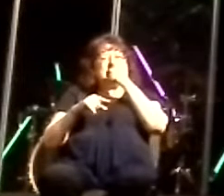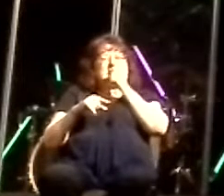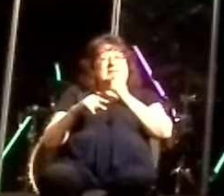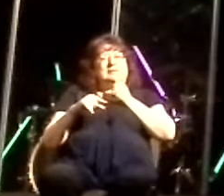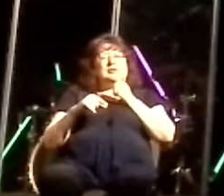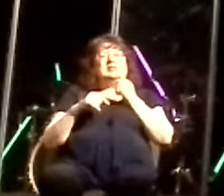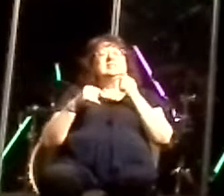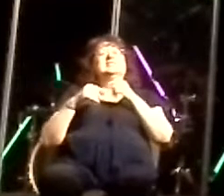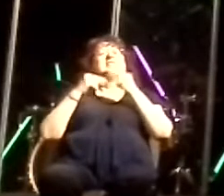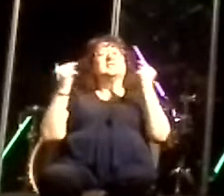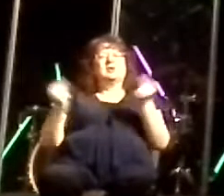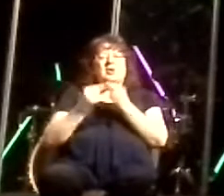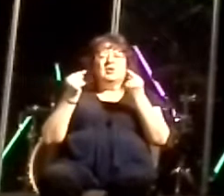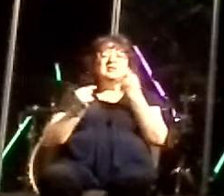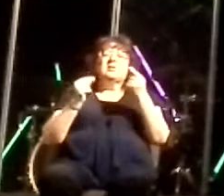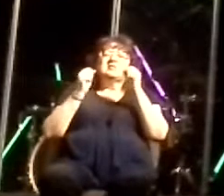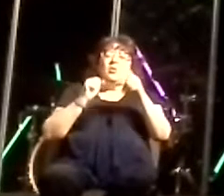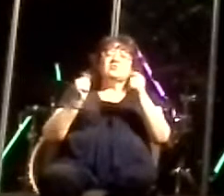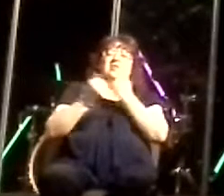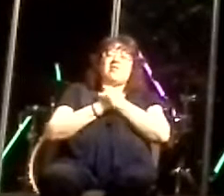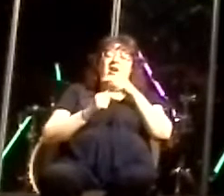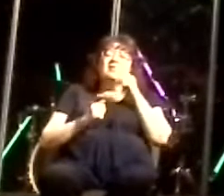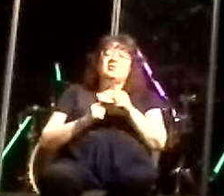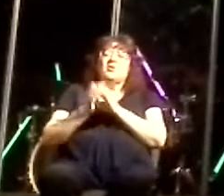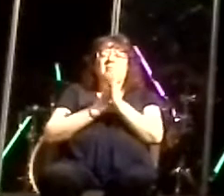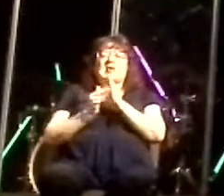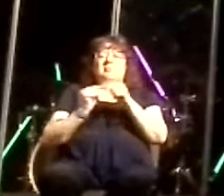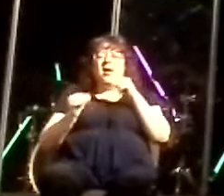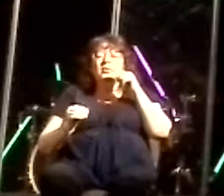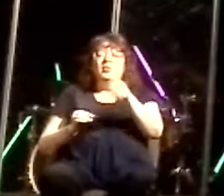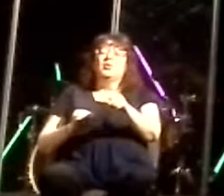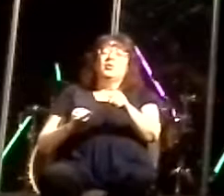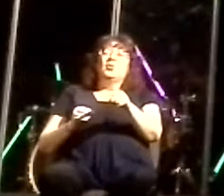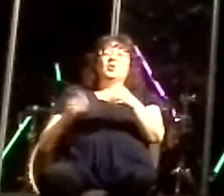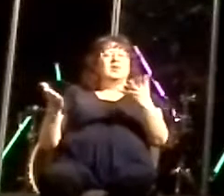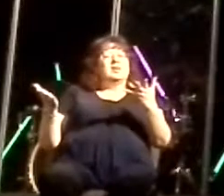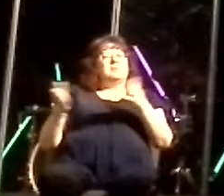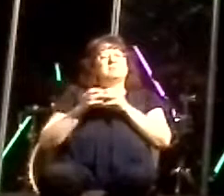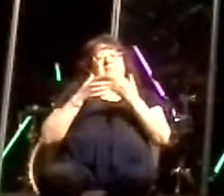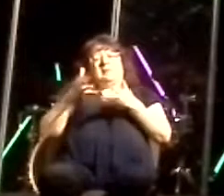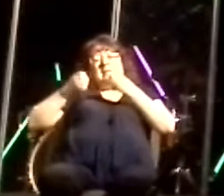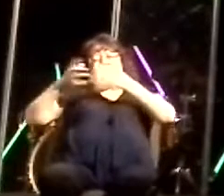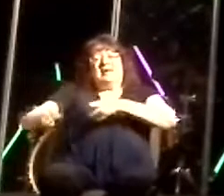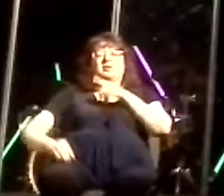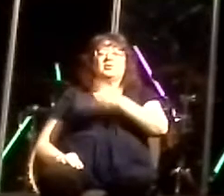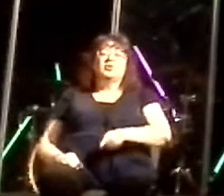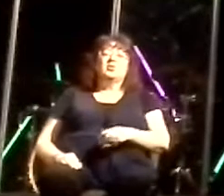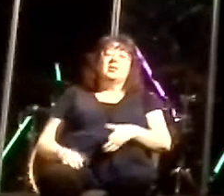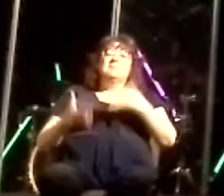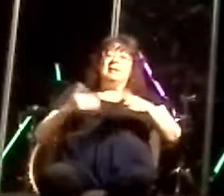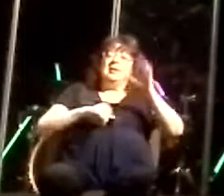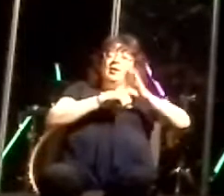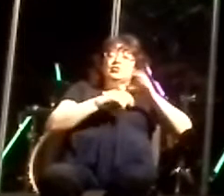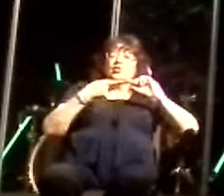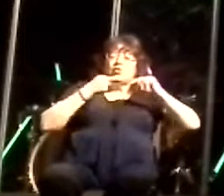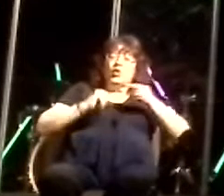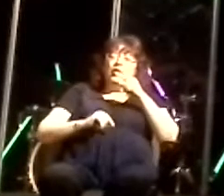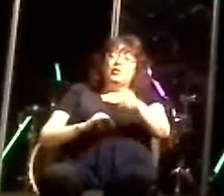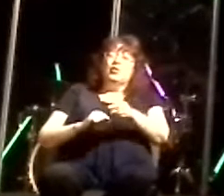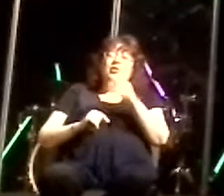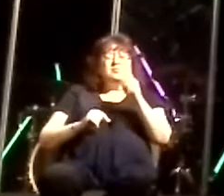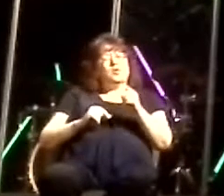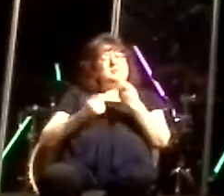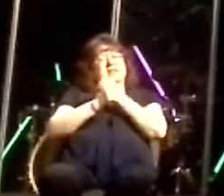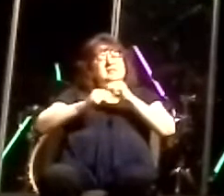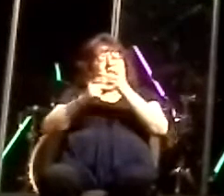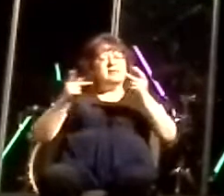deeply. Someone was supposed to love you. Someone was supposed to be passionate about you. But maybe they abandoned you. Maybe you were hurt by a church. It was supposed to